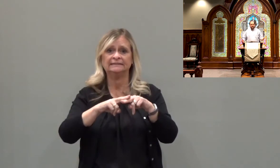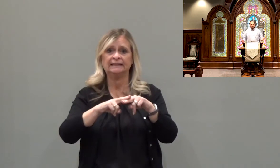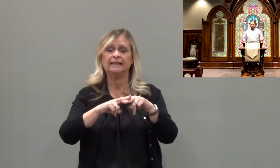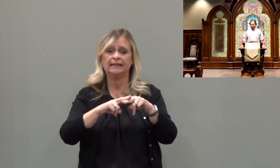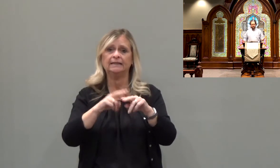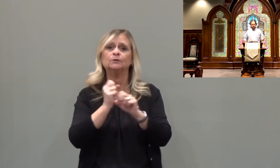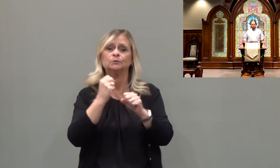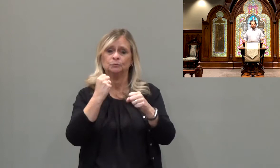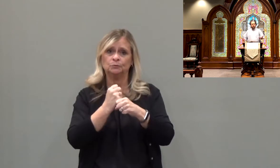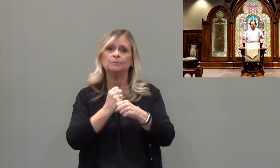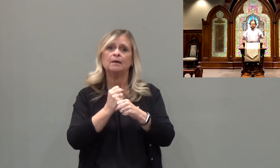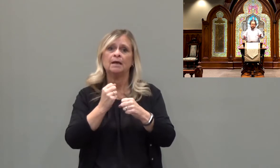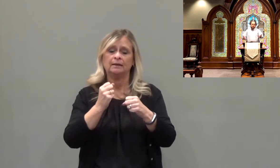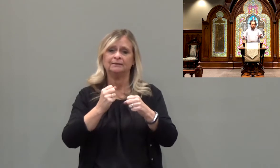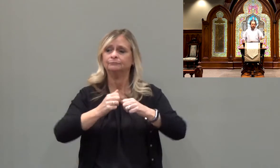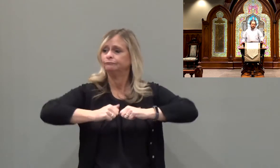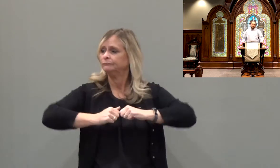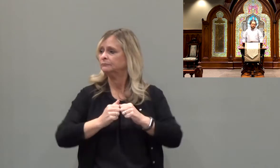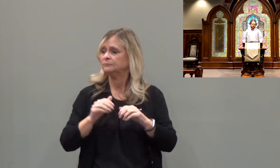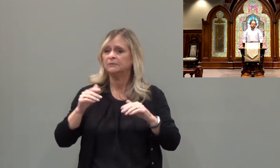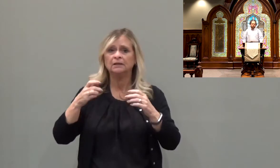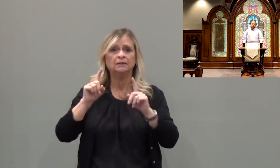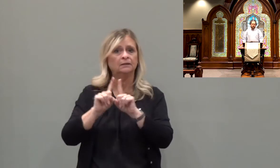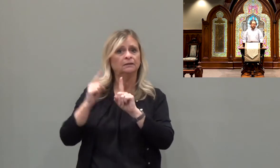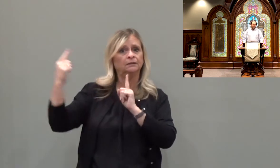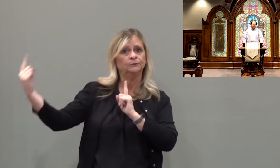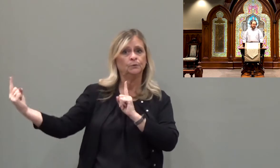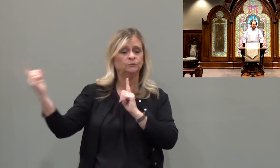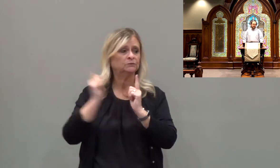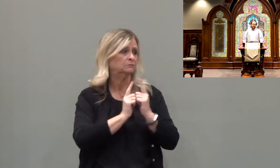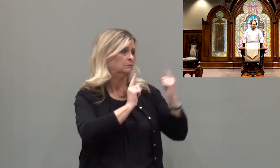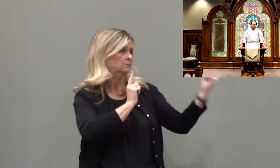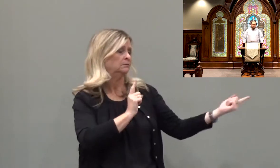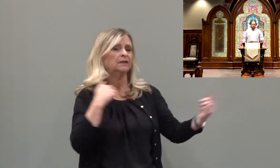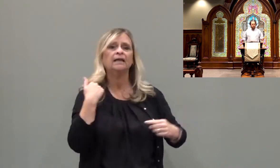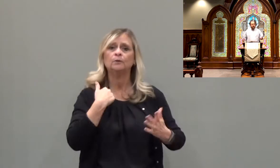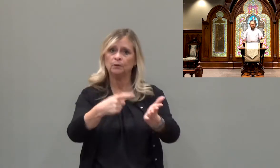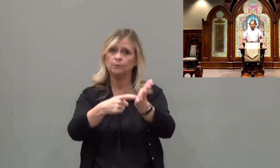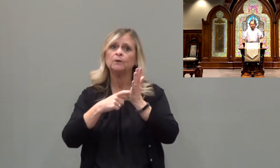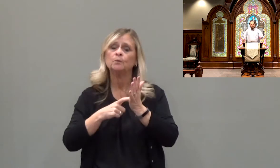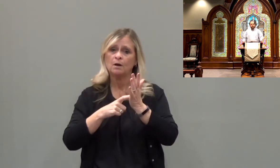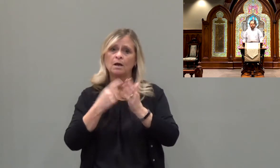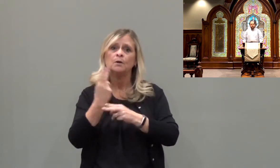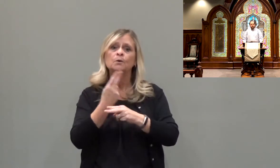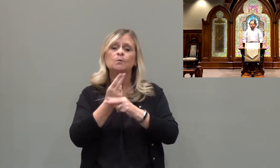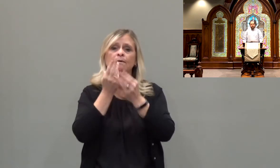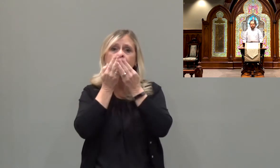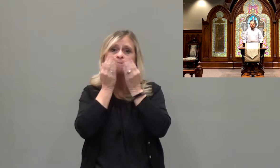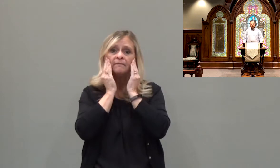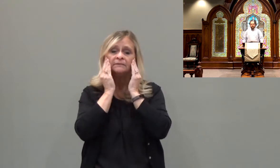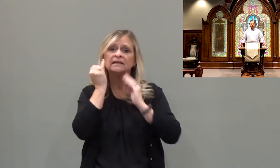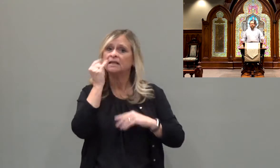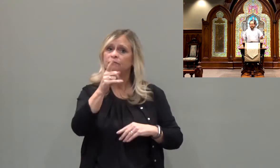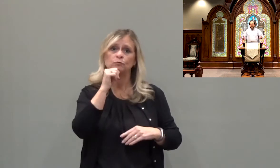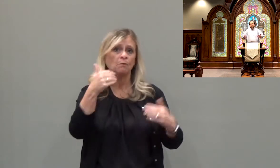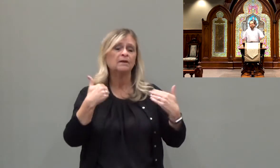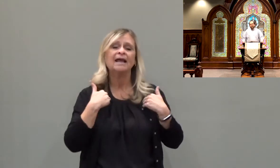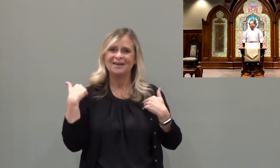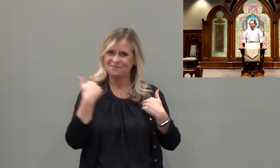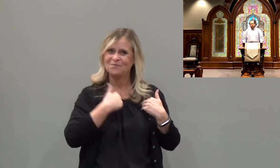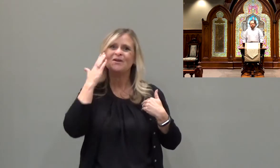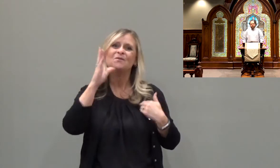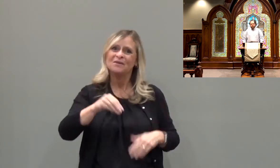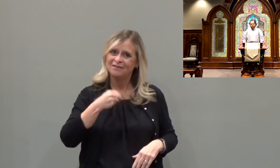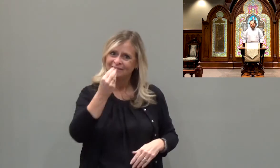social distancing. We're going to require that you wear a mask, and if you don't have a mask with you when you come, we're going to give